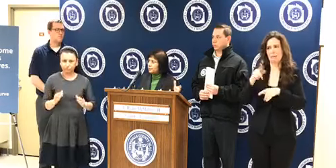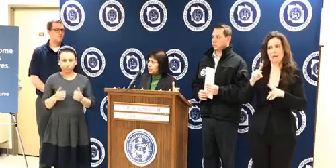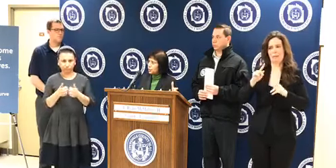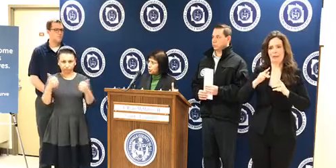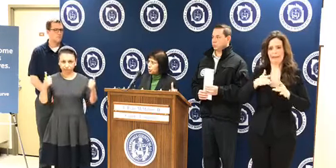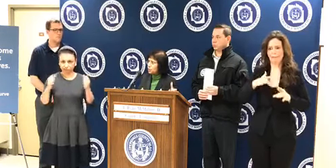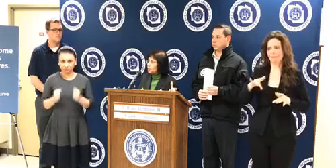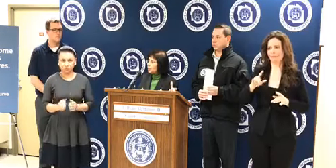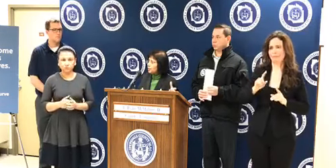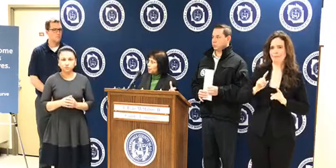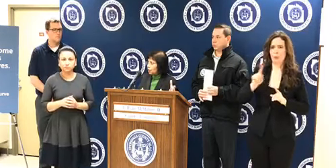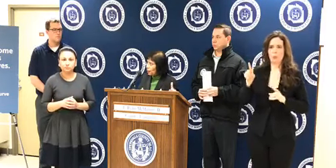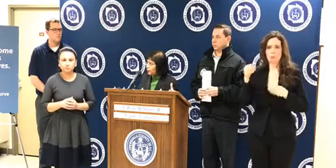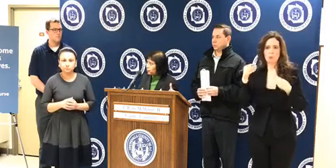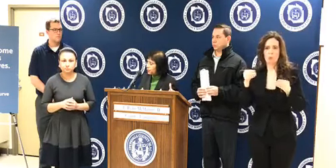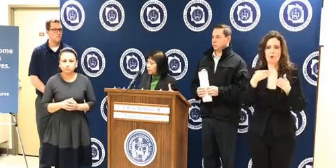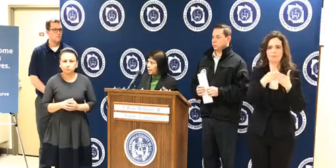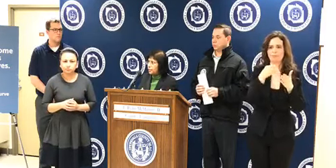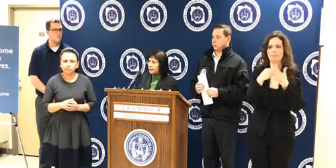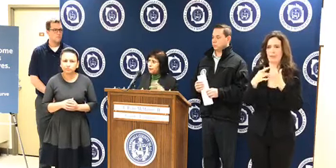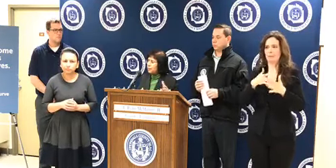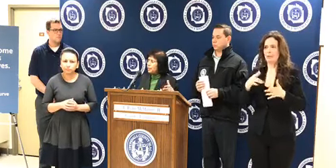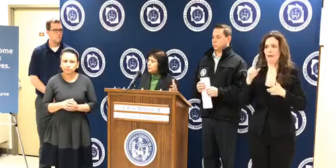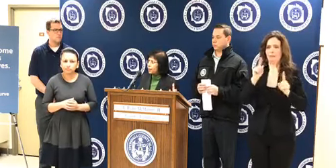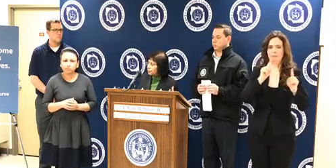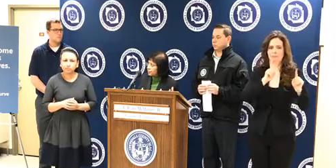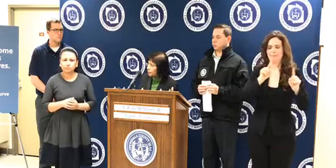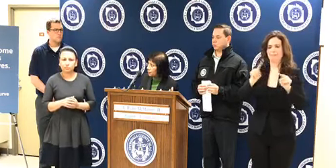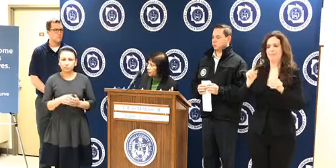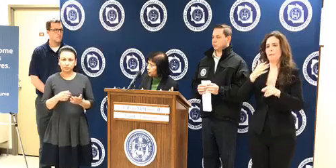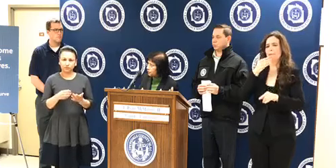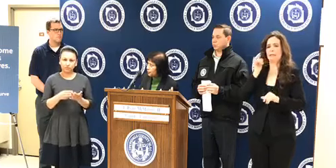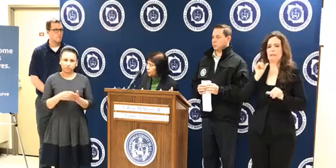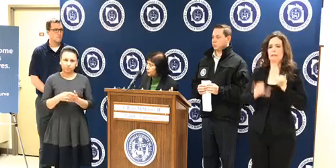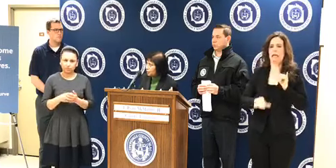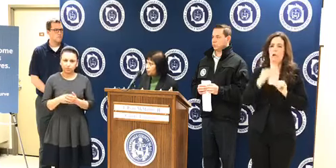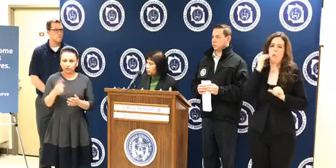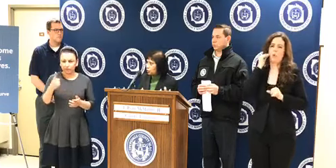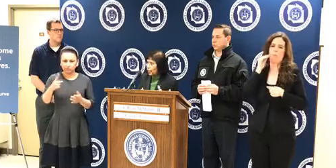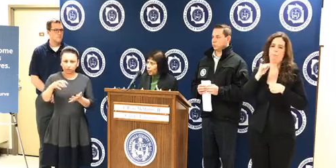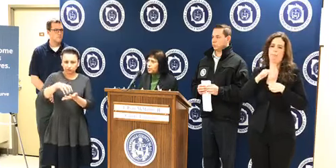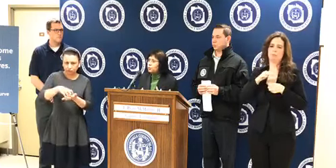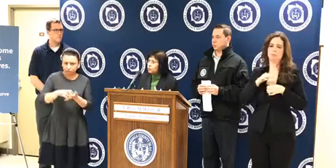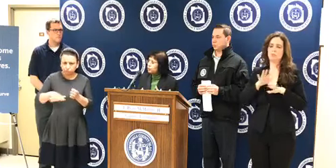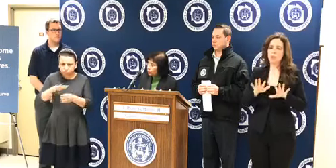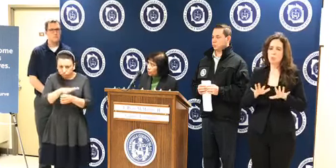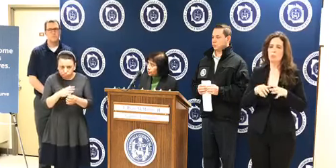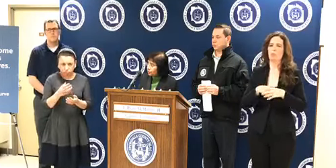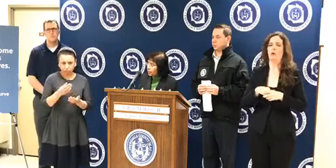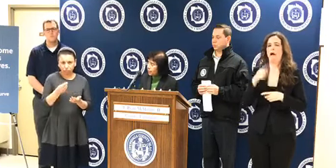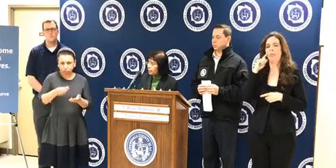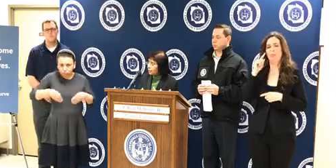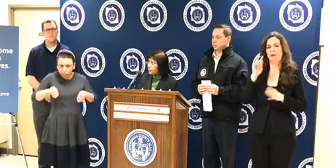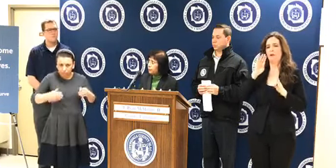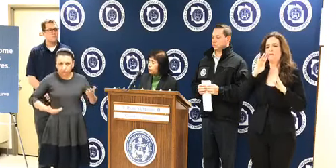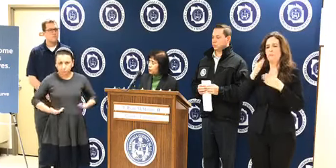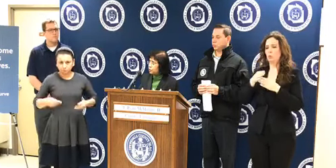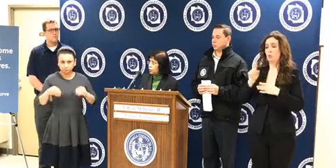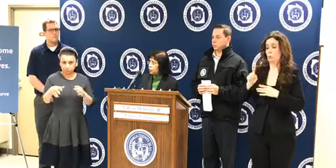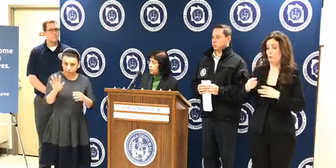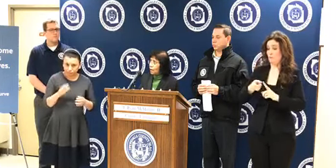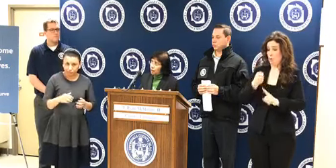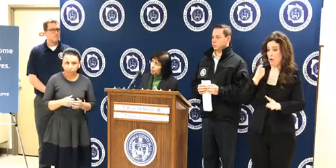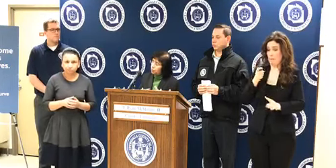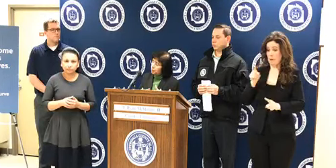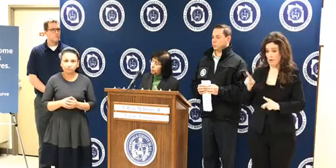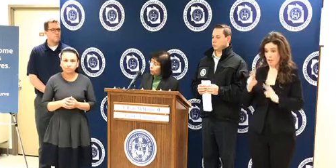They do shop at one side. They have family and friends in the other part of the town. So I don't think we should focus on that rather than focus